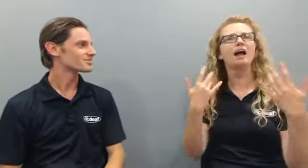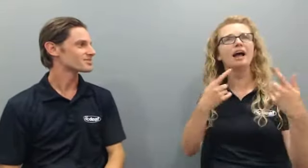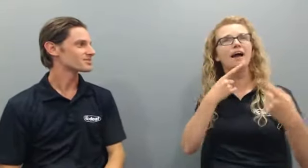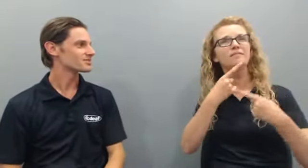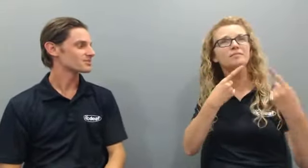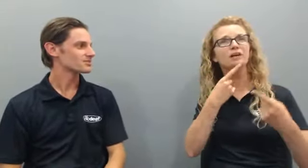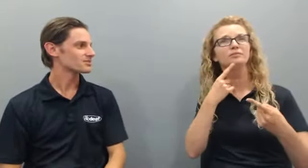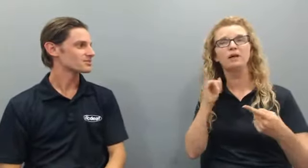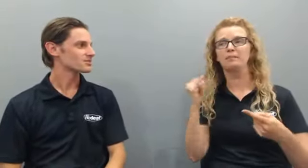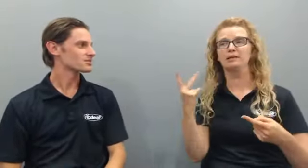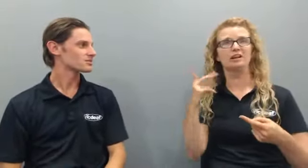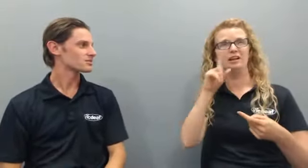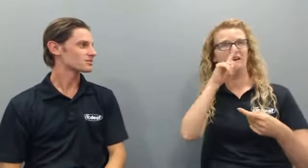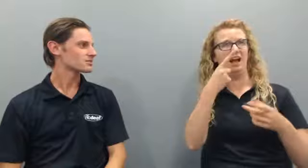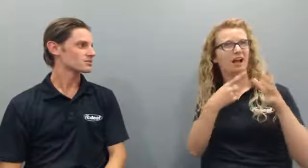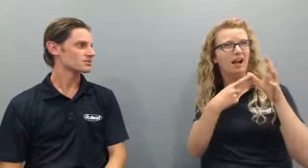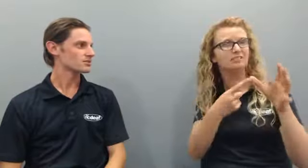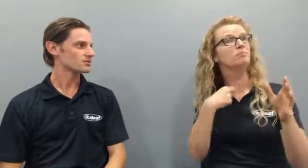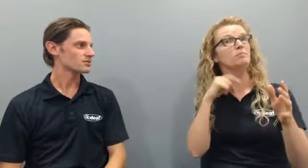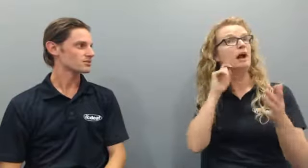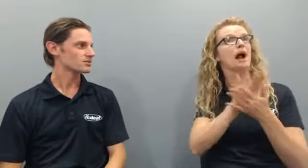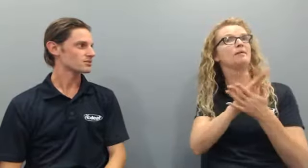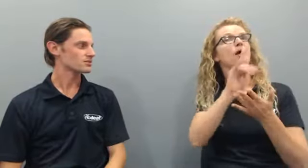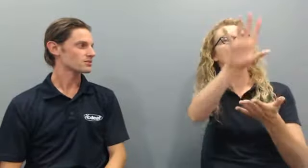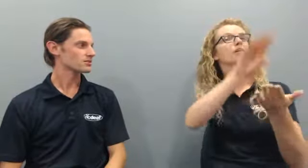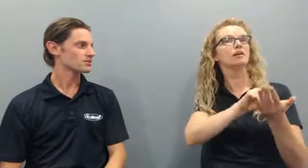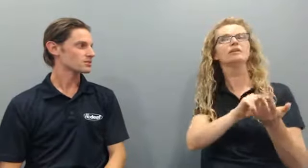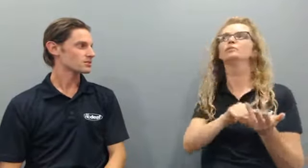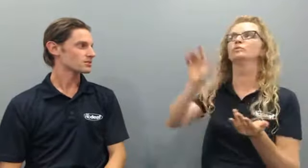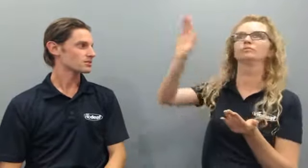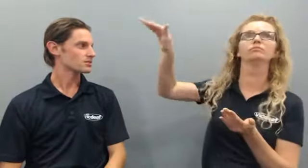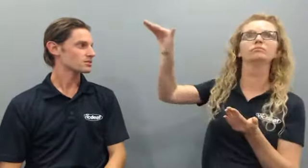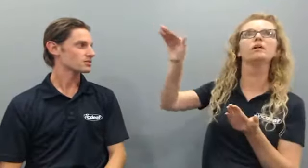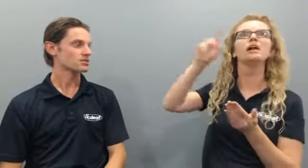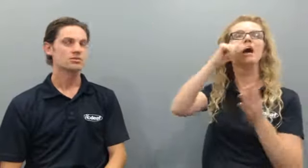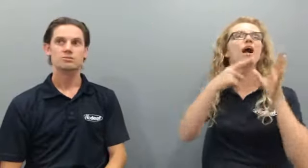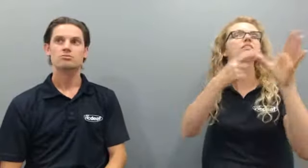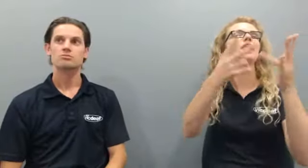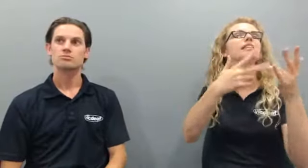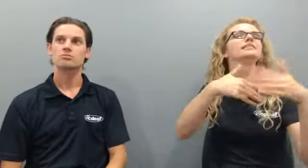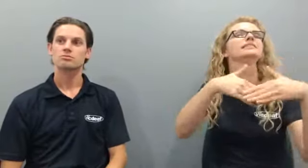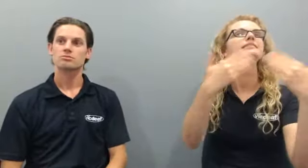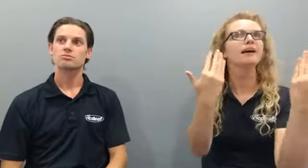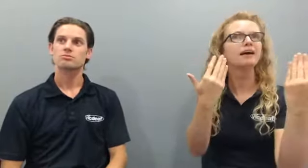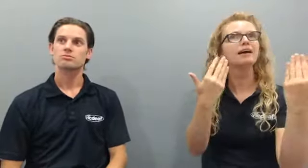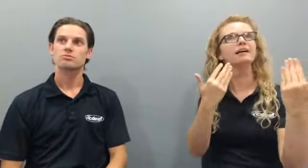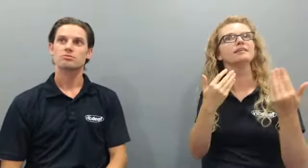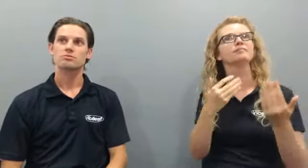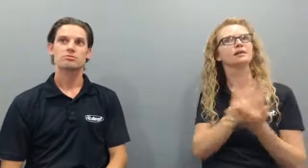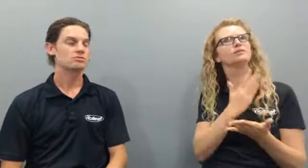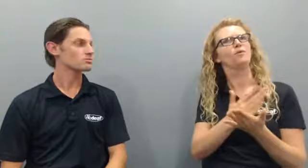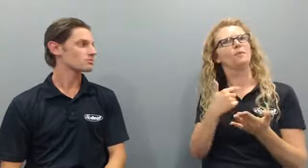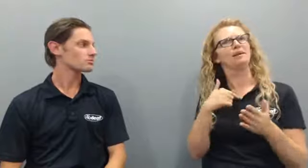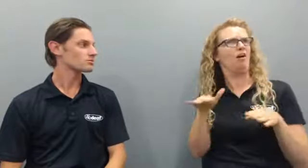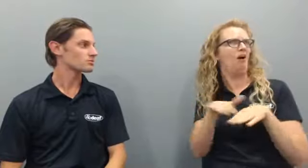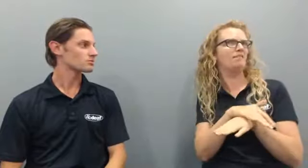that you know about that, and we're here to talk about the interpreting under the NDIS. And if there's anything that we can't answer tonight, we will